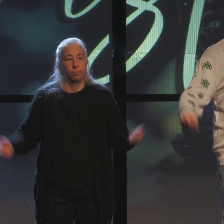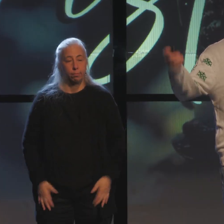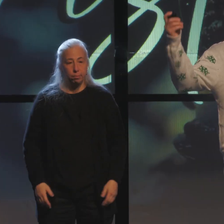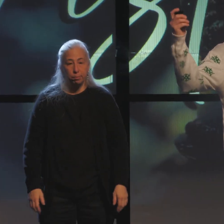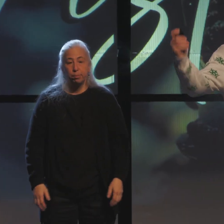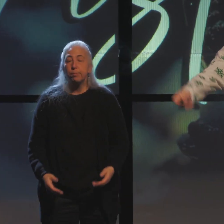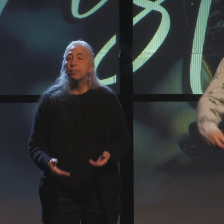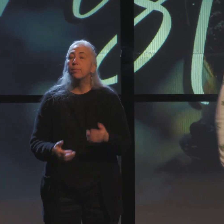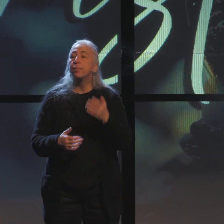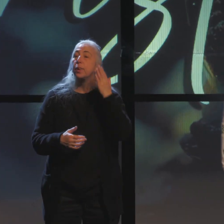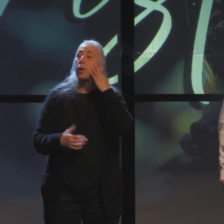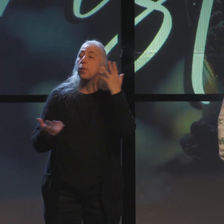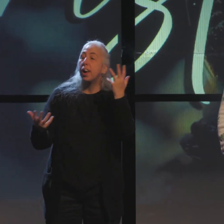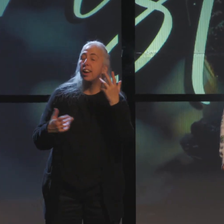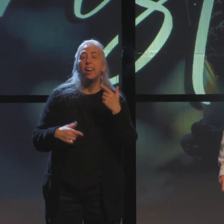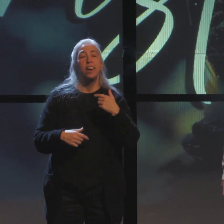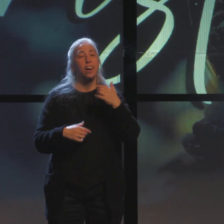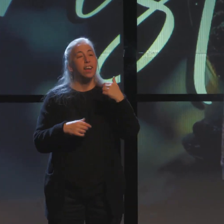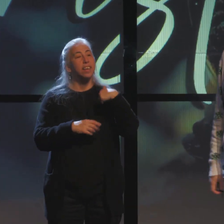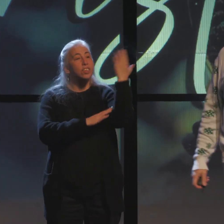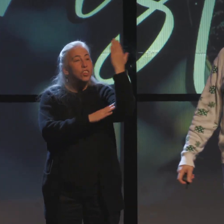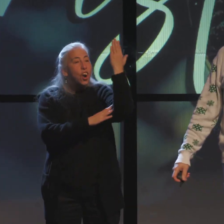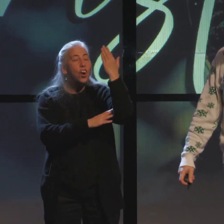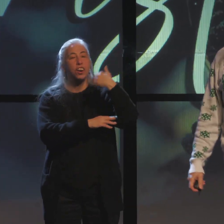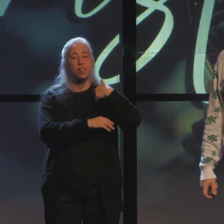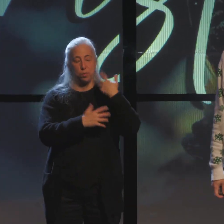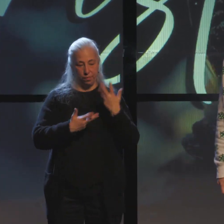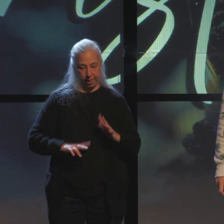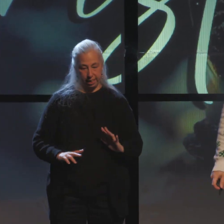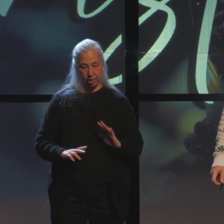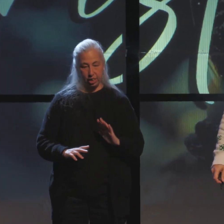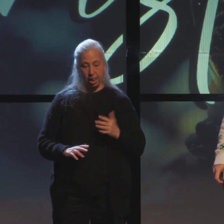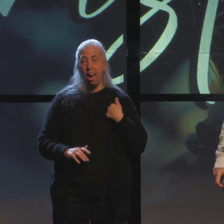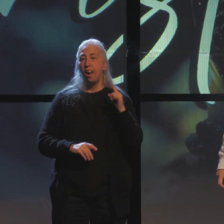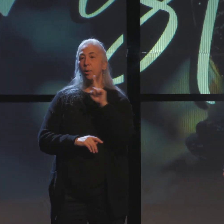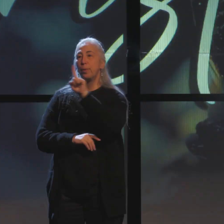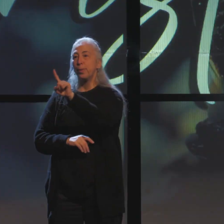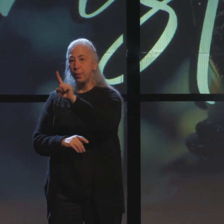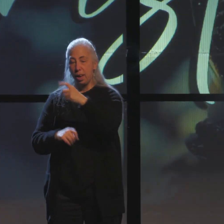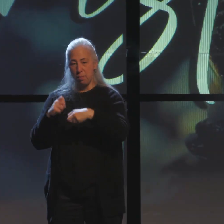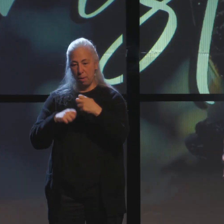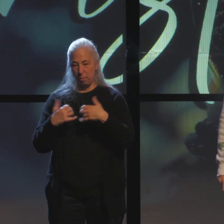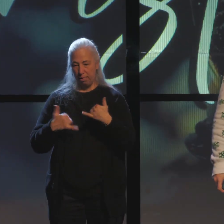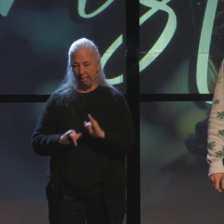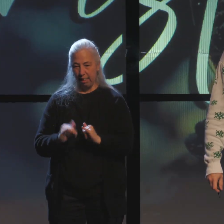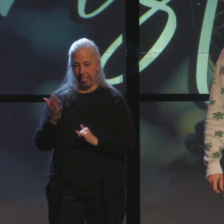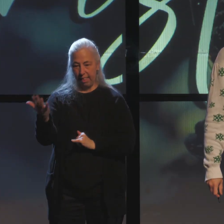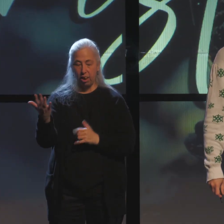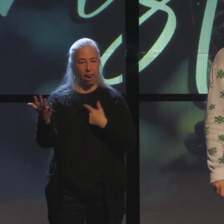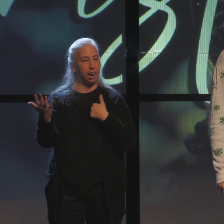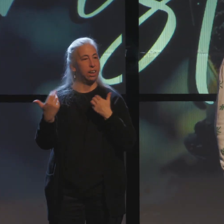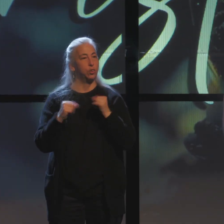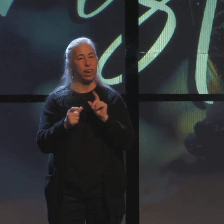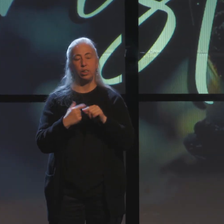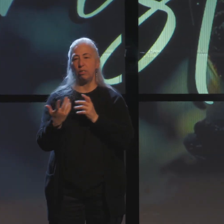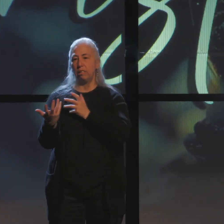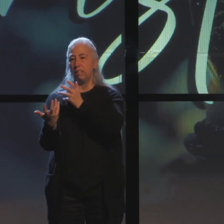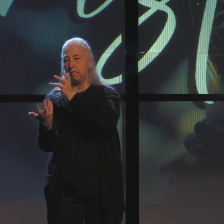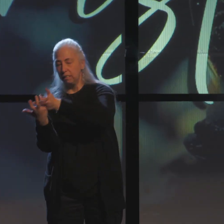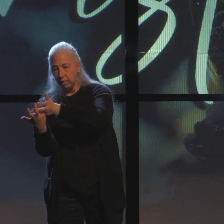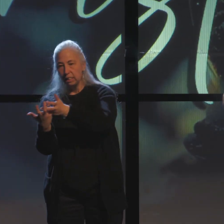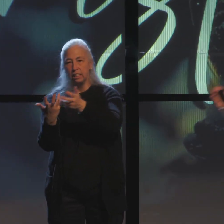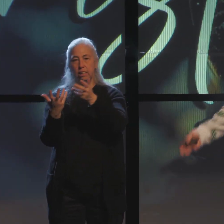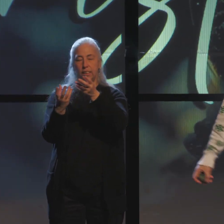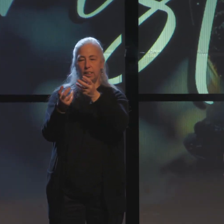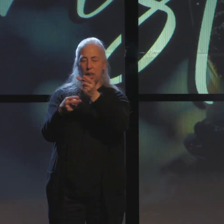And guess what? I'm going to finish this talk, and I'm going to walk out of here, and those problems are still going to linger, and I'm going to have to try and be a participant with people who are solving problems